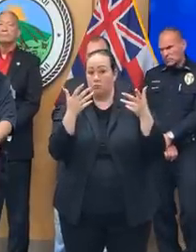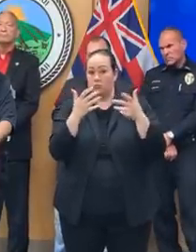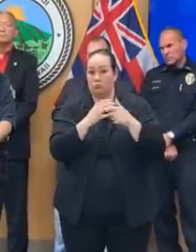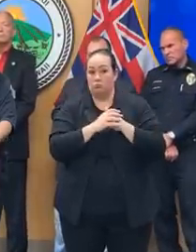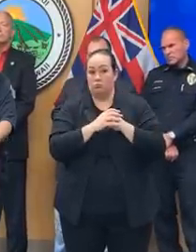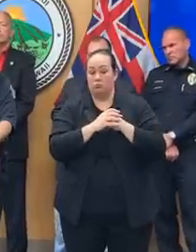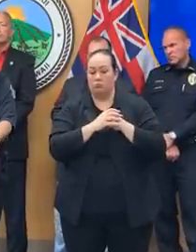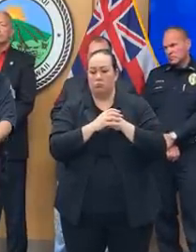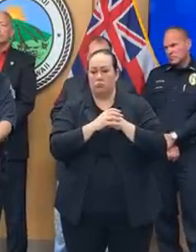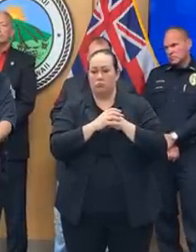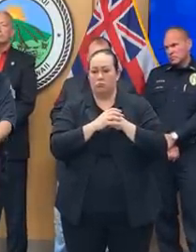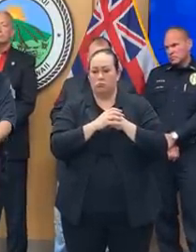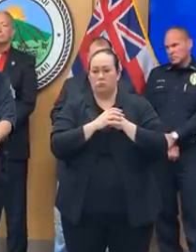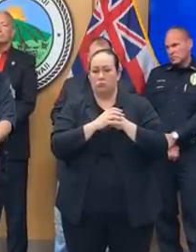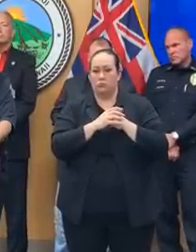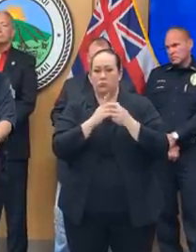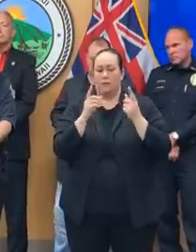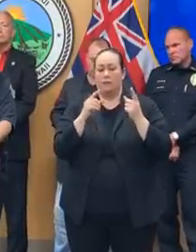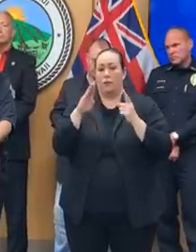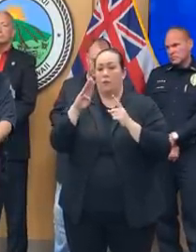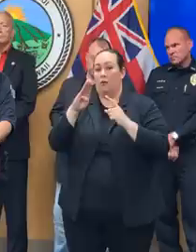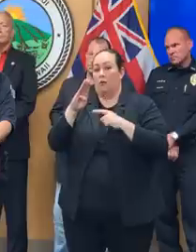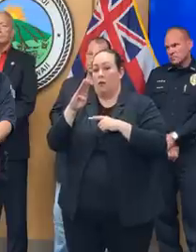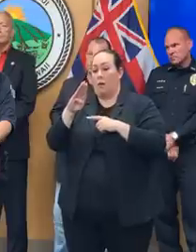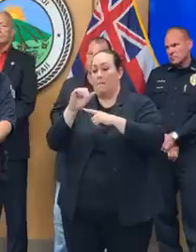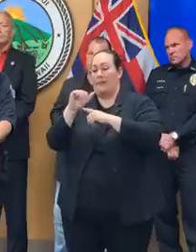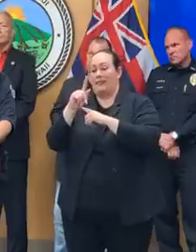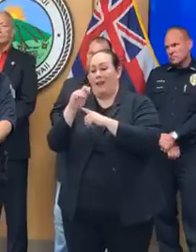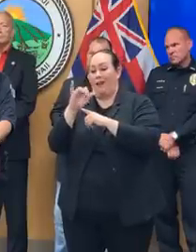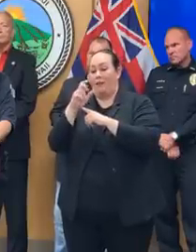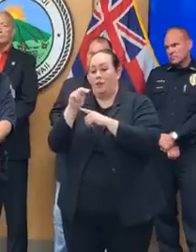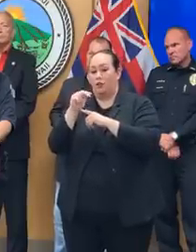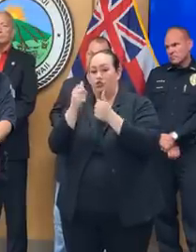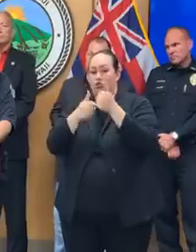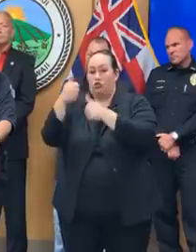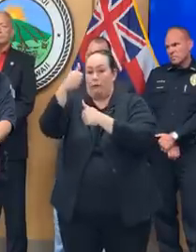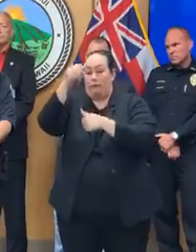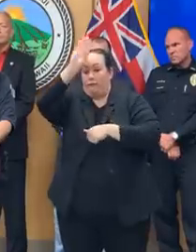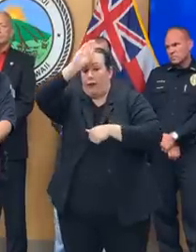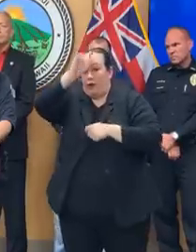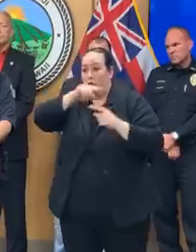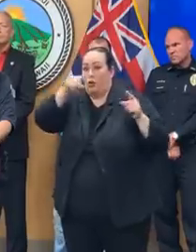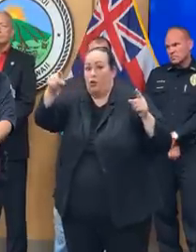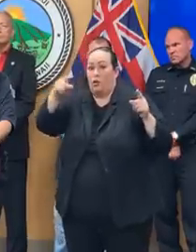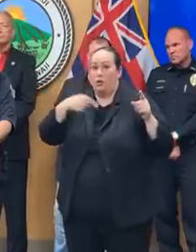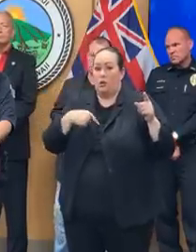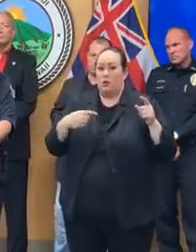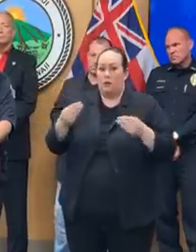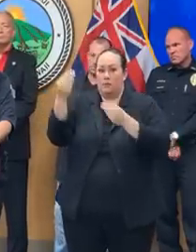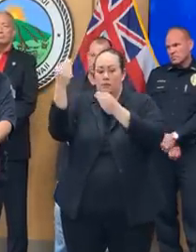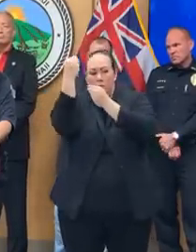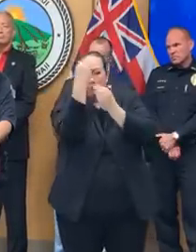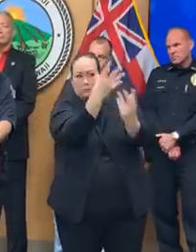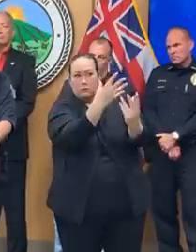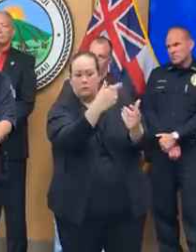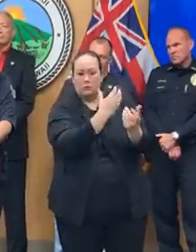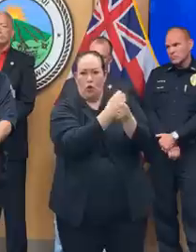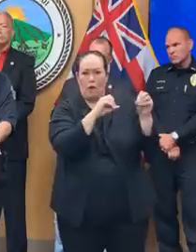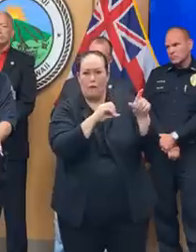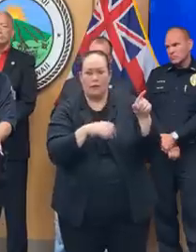from the battalion chief that was in the EOC that their crews are being overrun, and so at that point